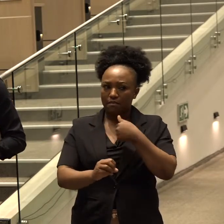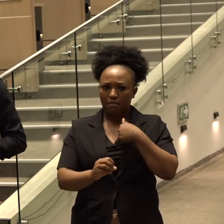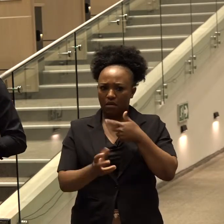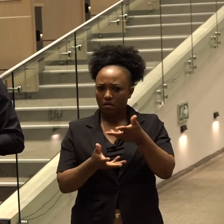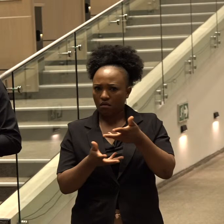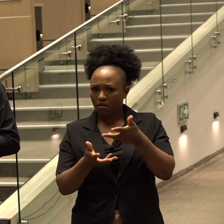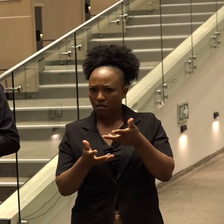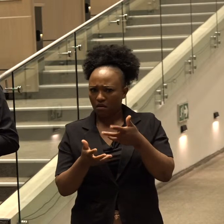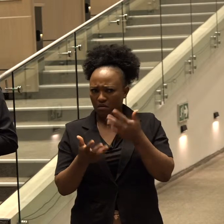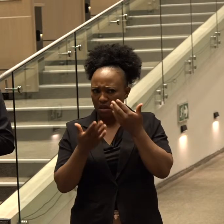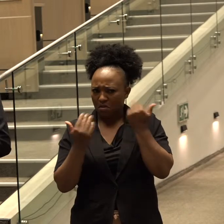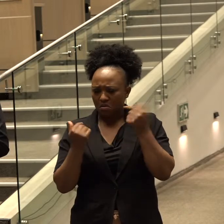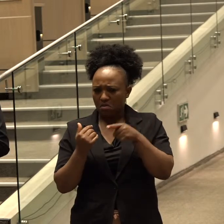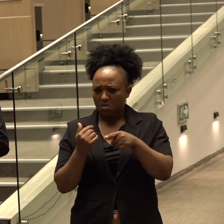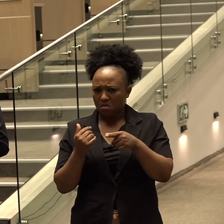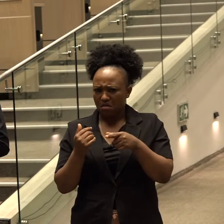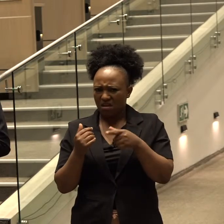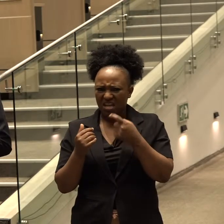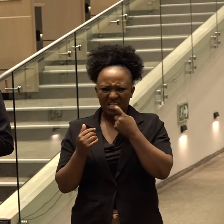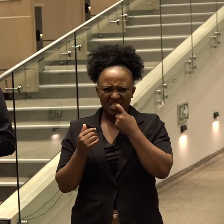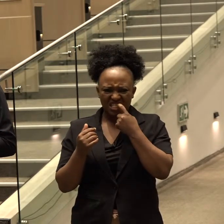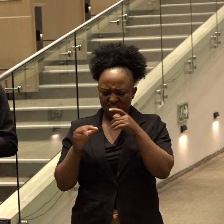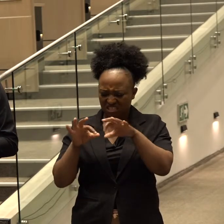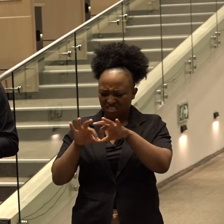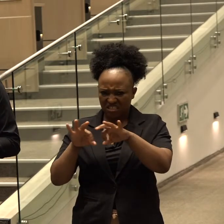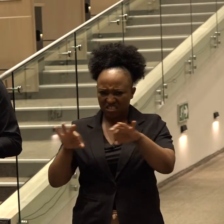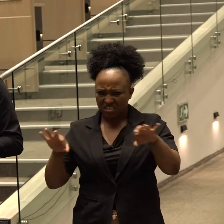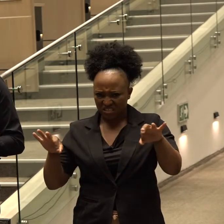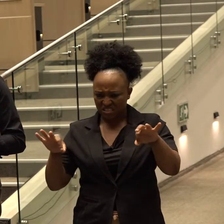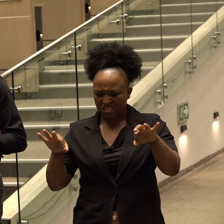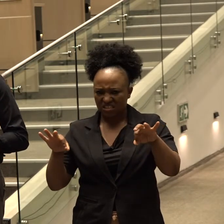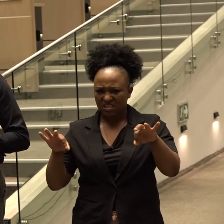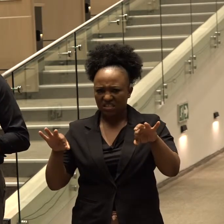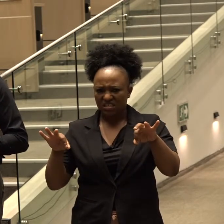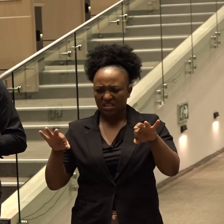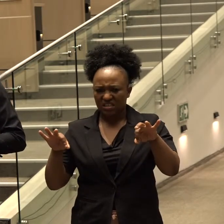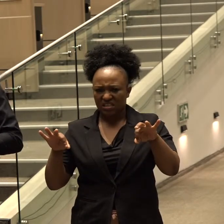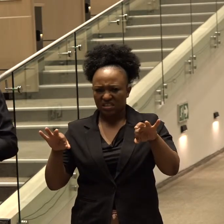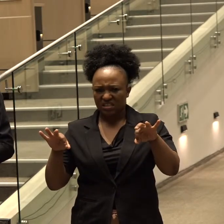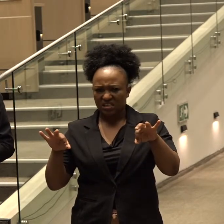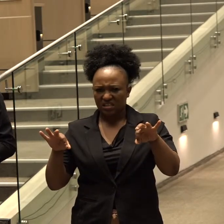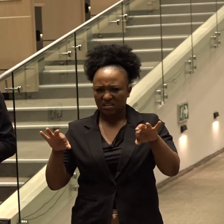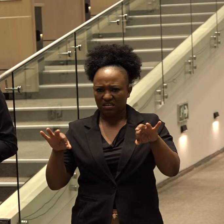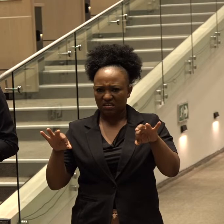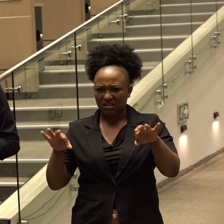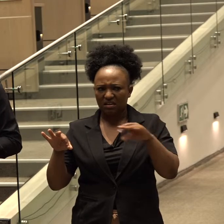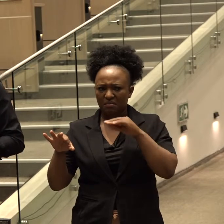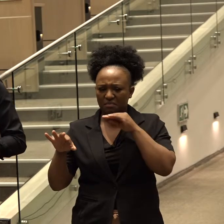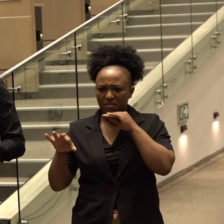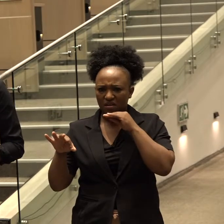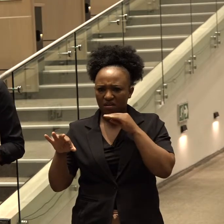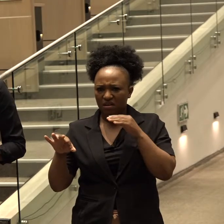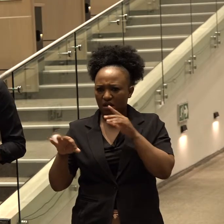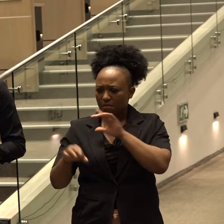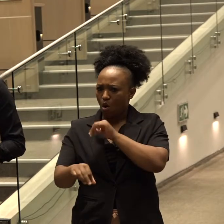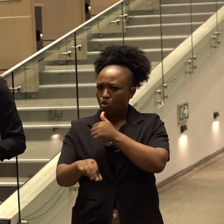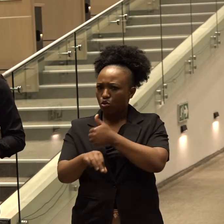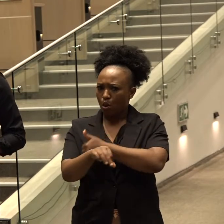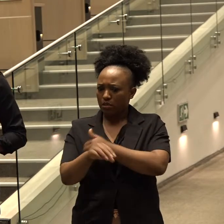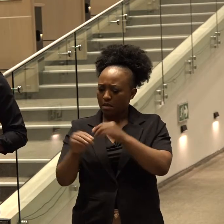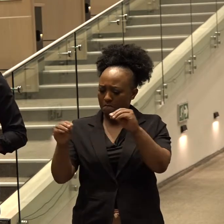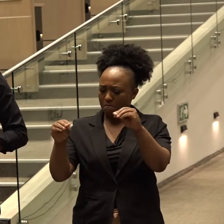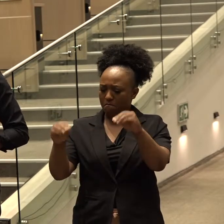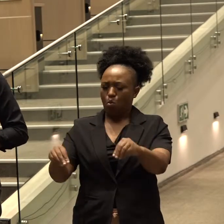not even aware whether this rail this piece of Steel is it is it has it been put by by the authorities